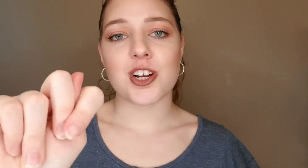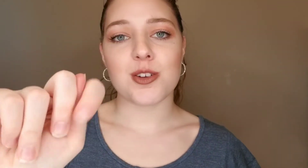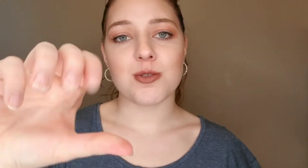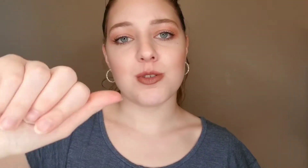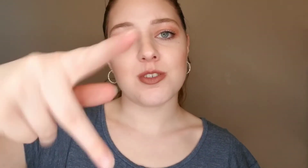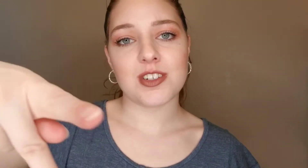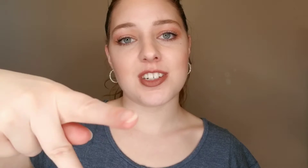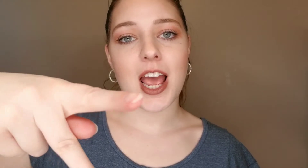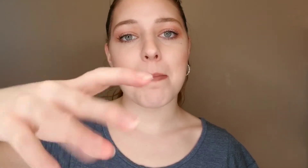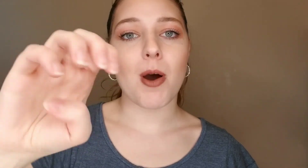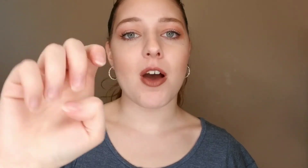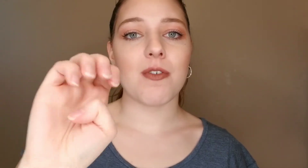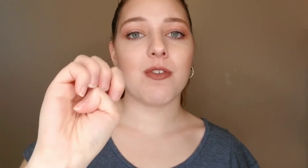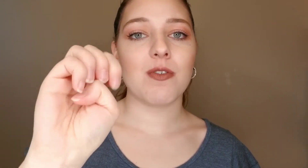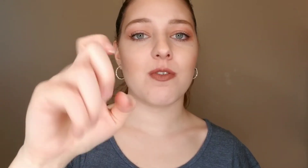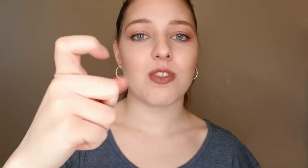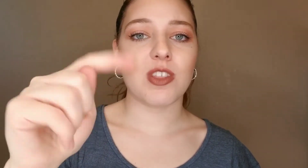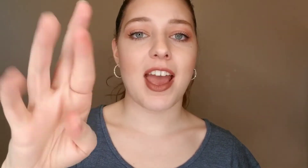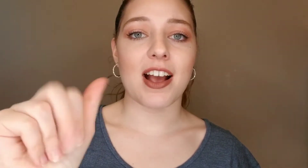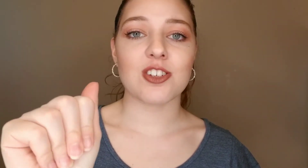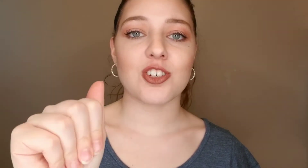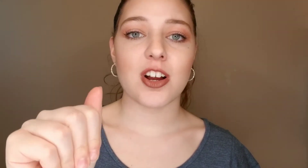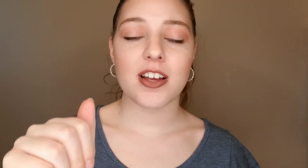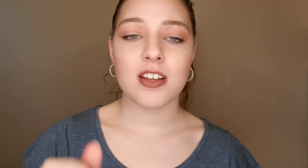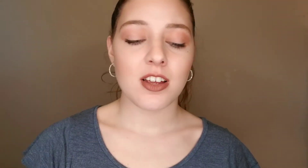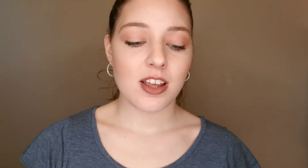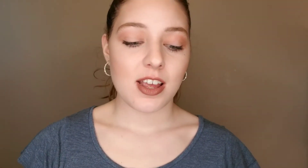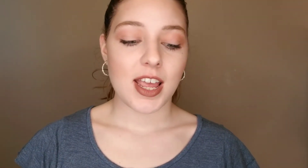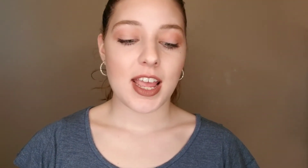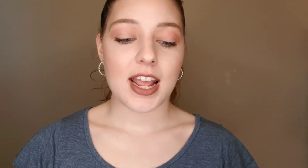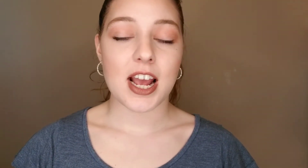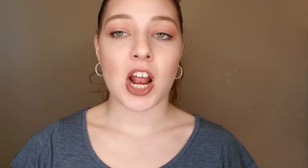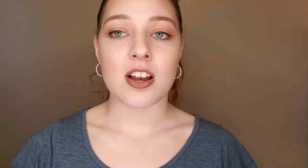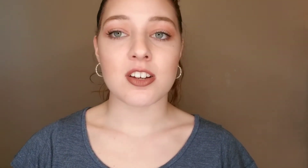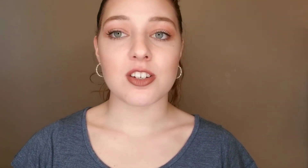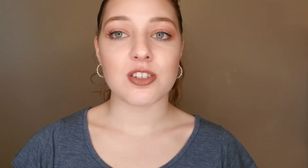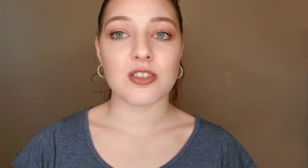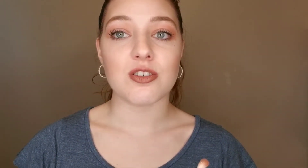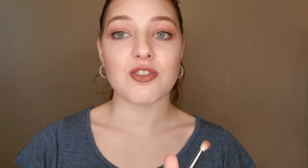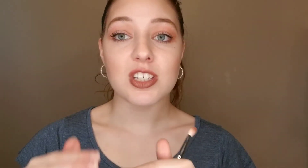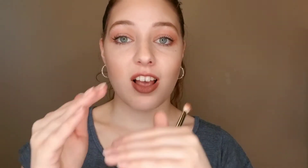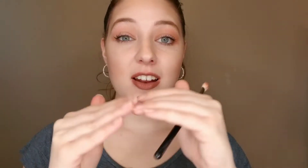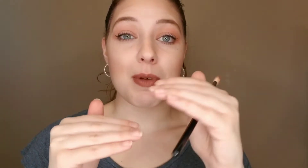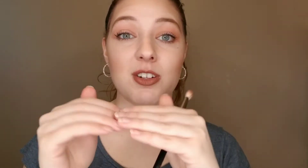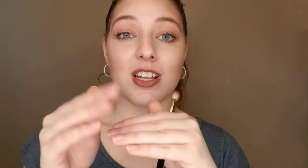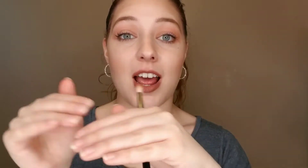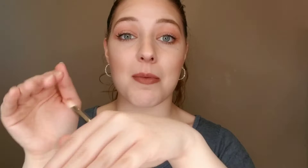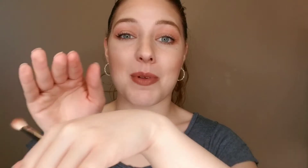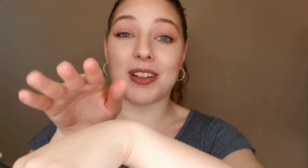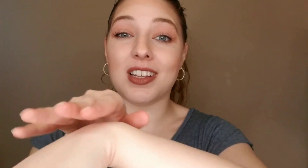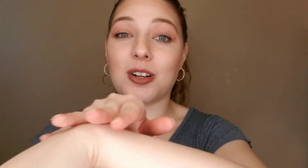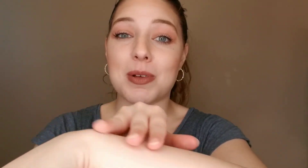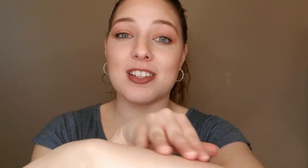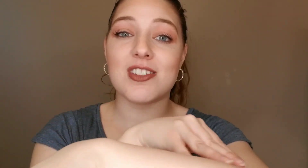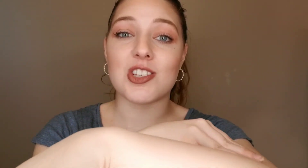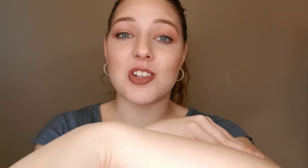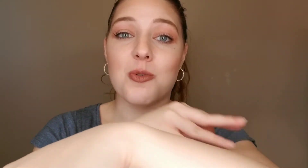you tap off the extra and just kind of build it up a little bit slower